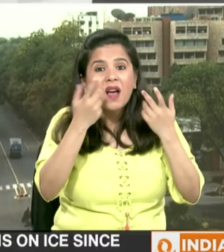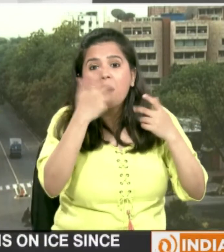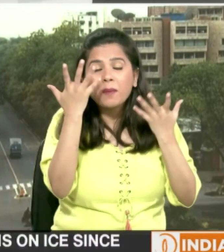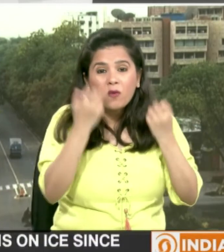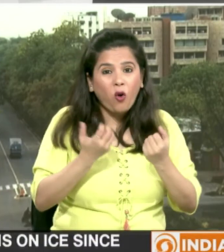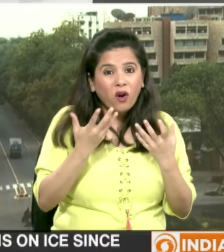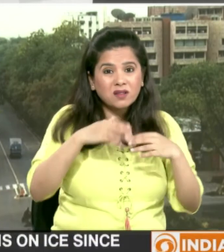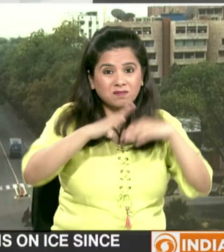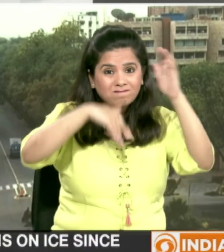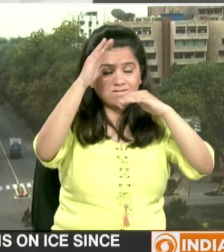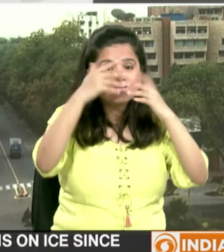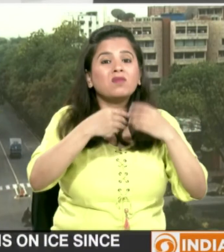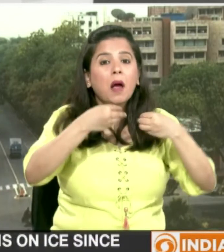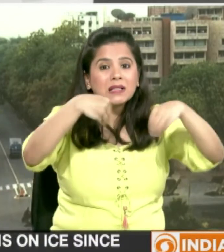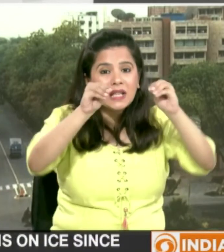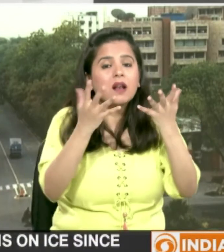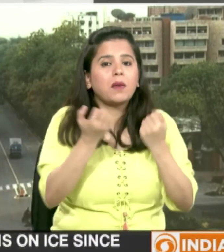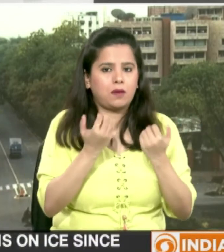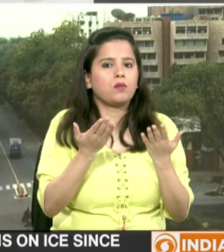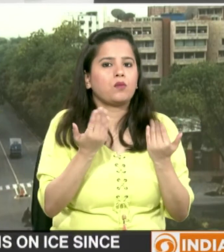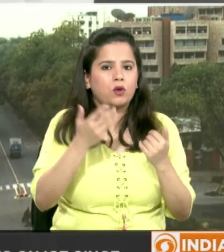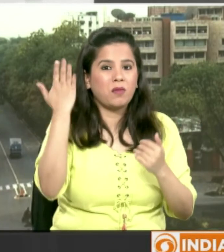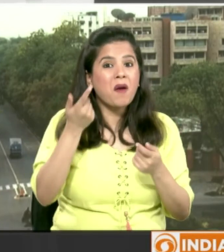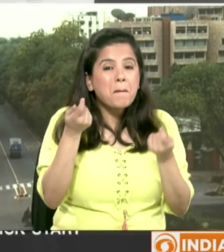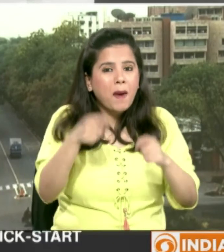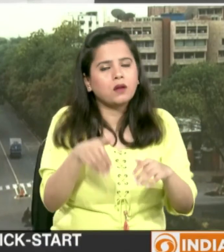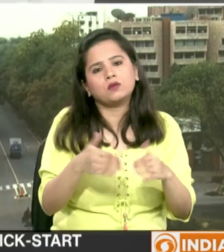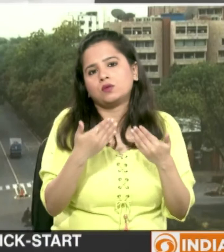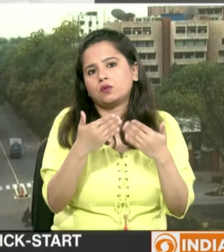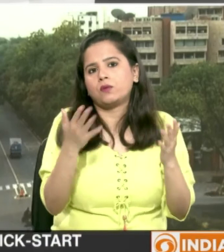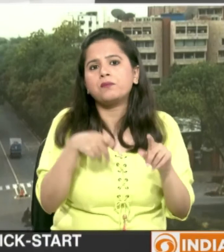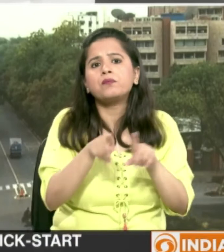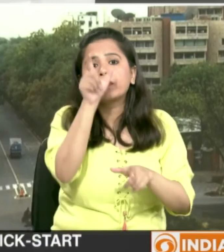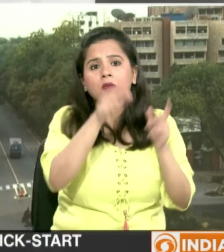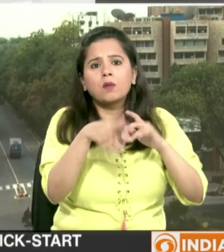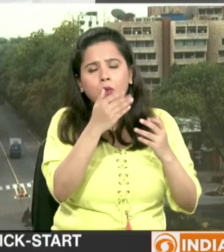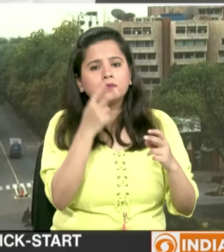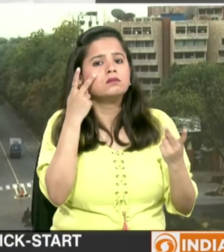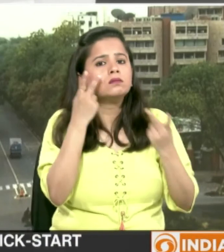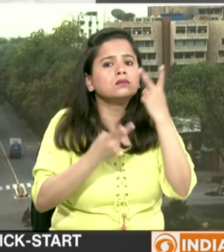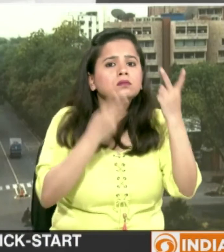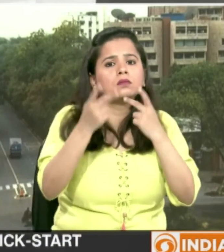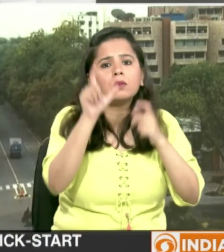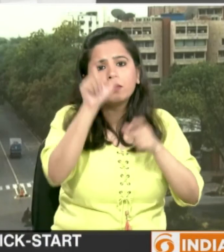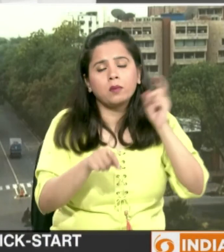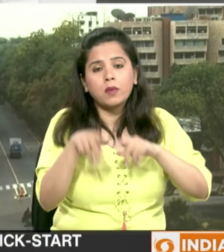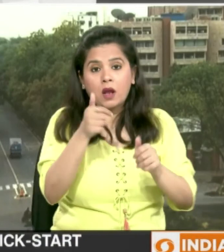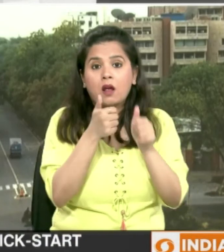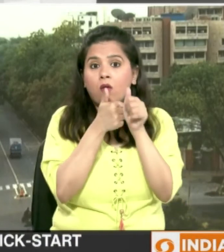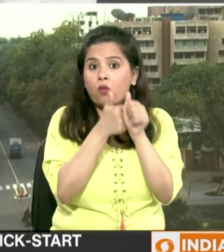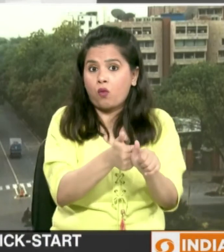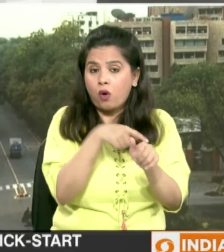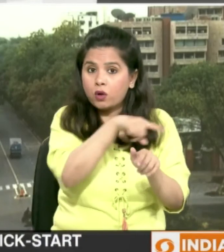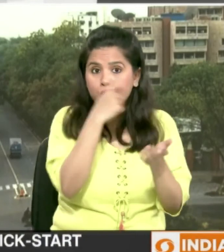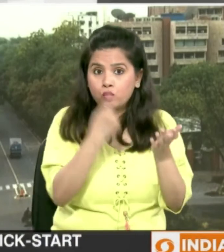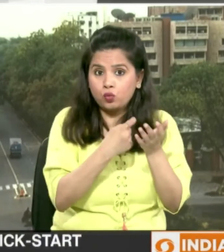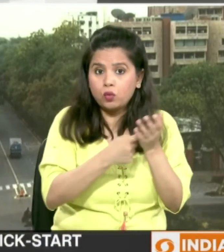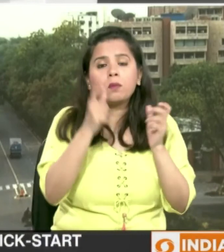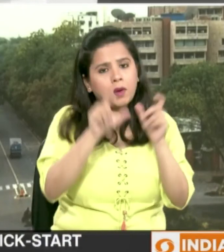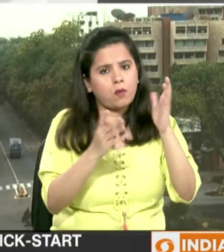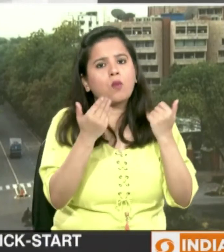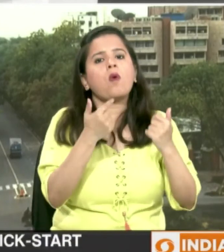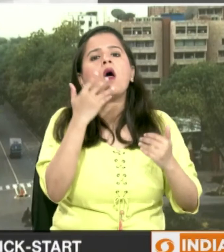lockdown restrictions. The estate agents can open and in-person viewings will be allowed if people follow the guidance, although